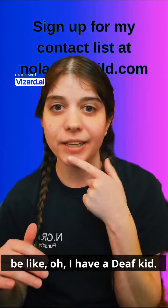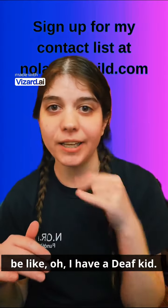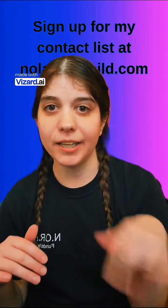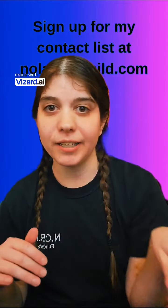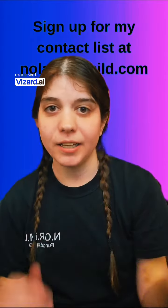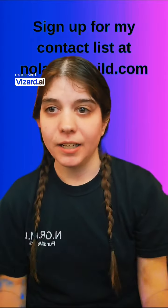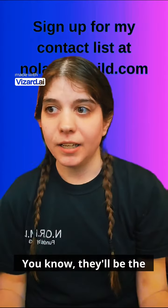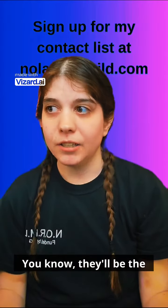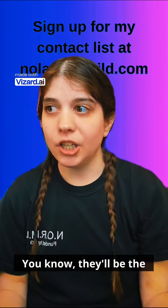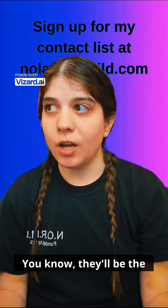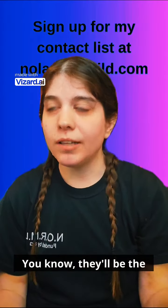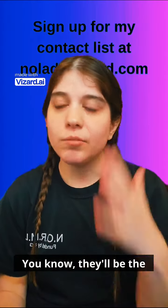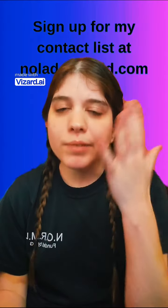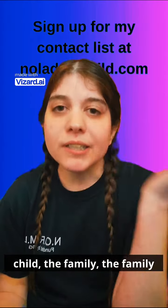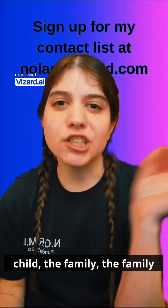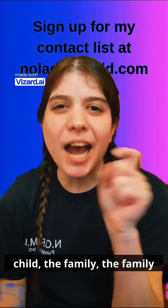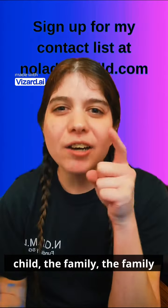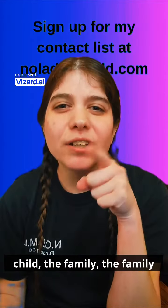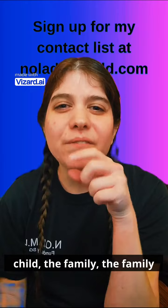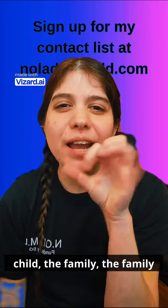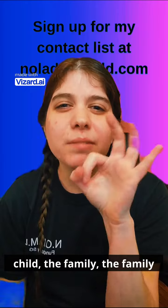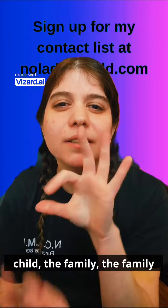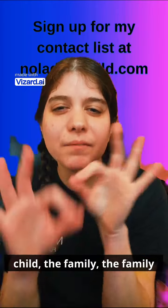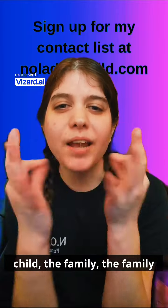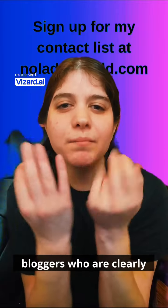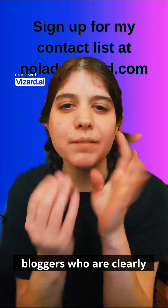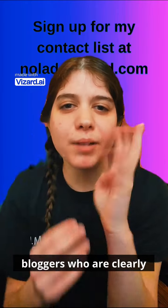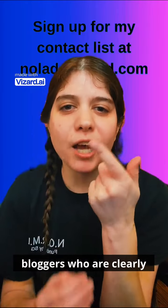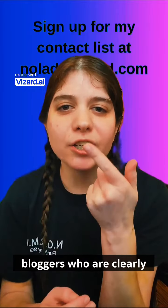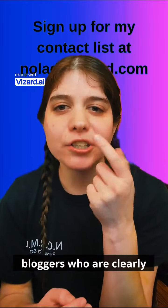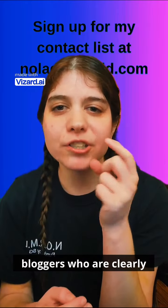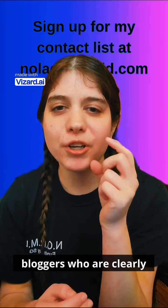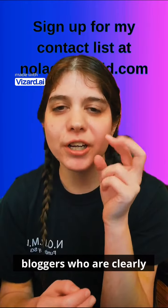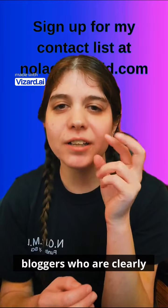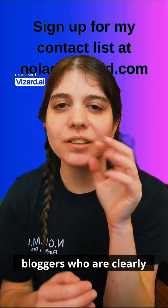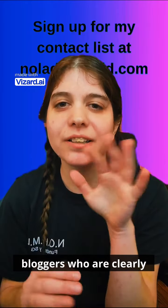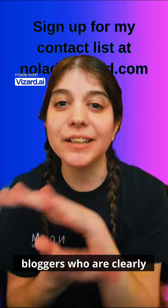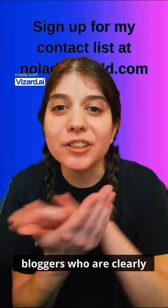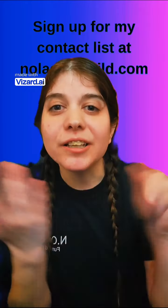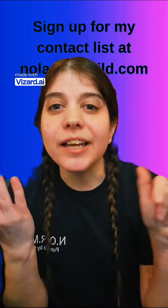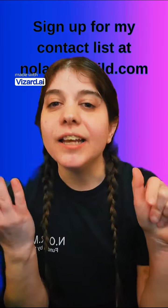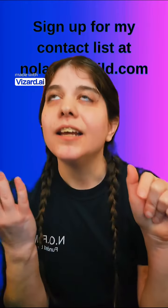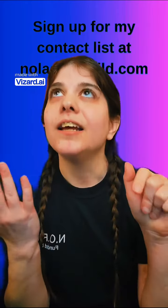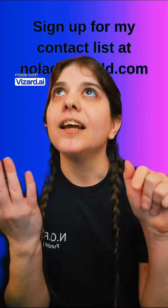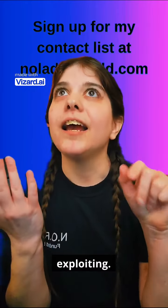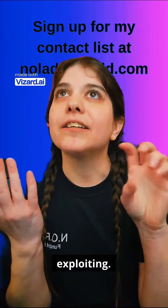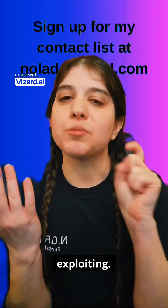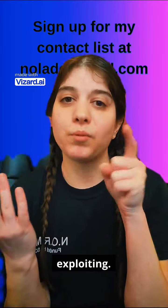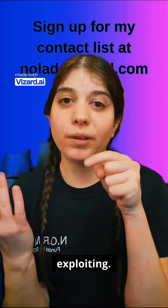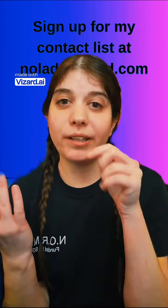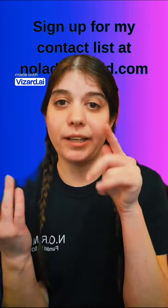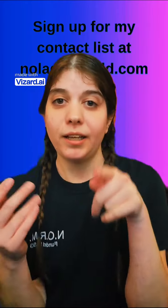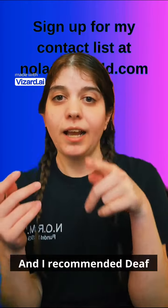kid. You know, they'll be the child, the family bloggers who are clearly exploiting. And